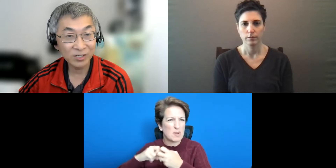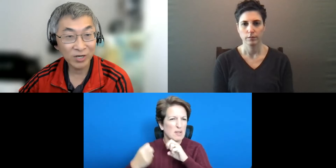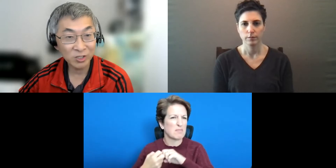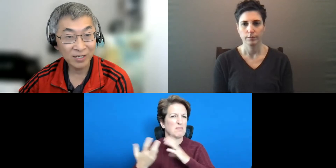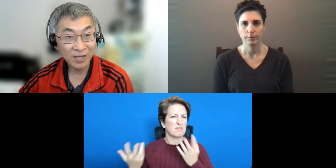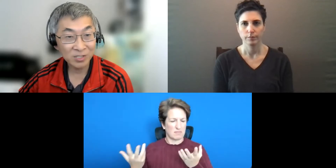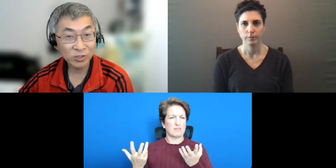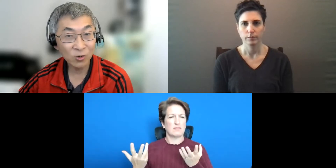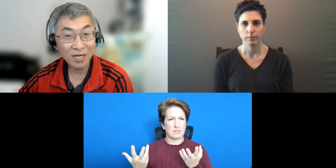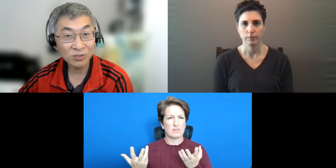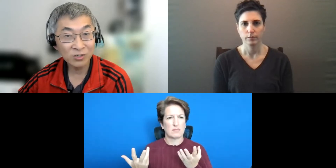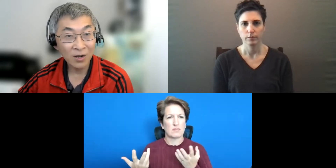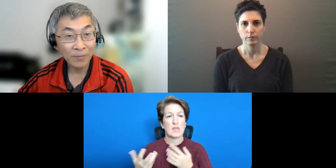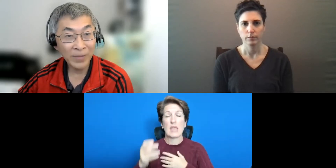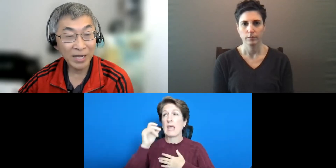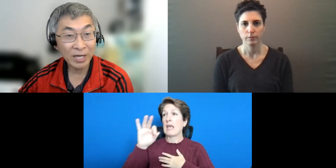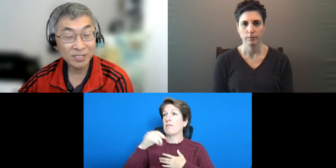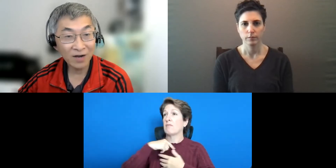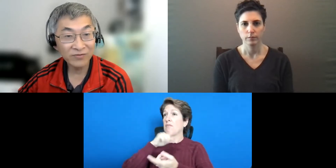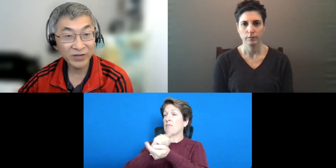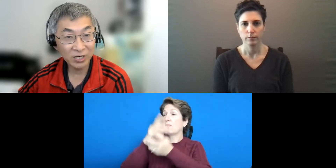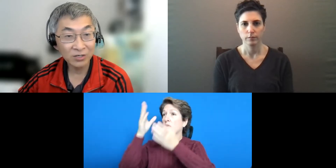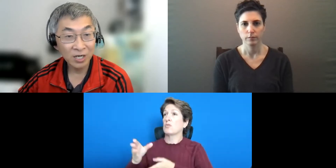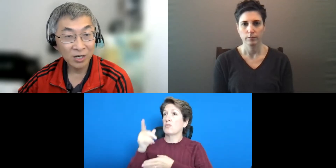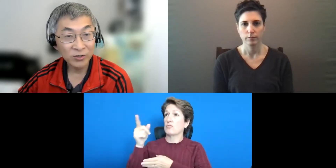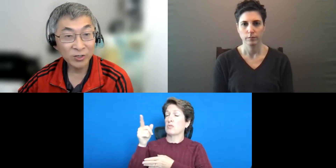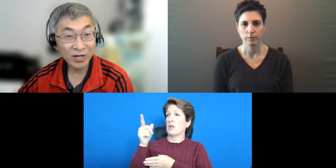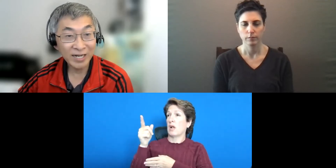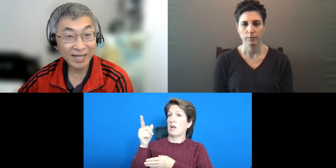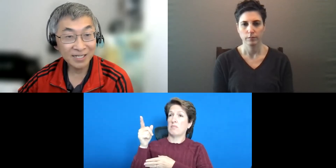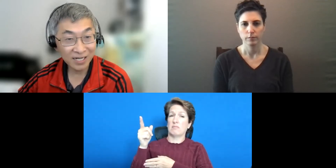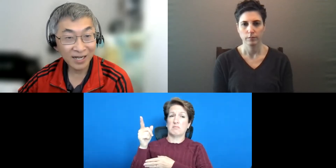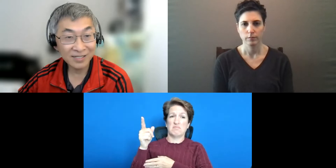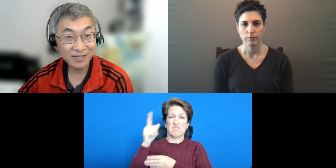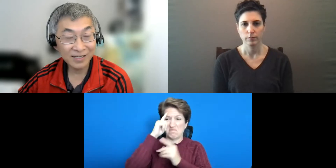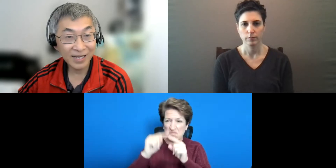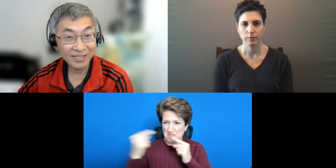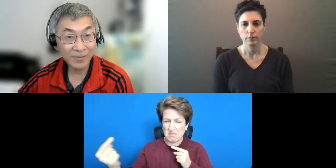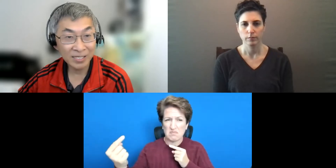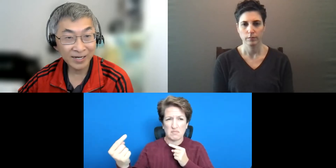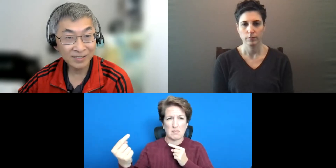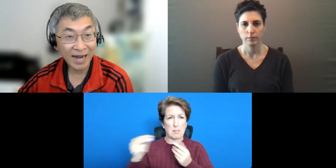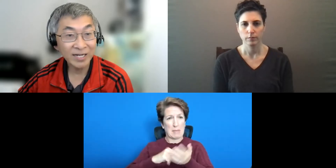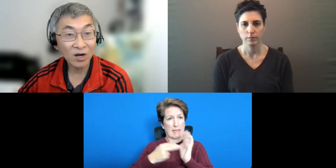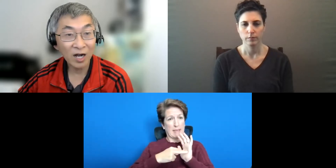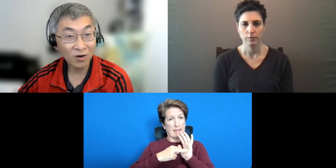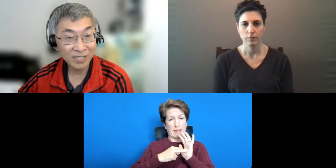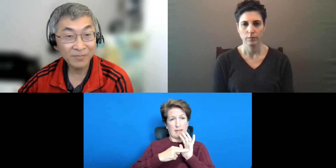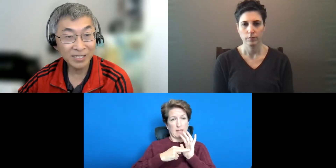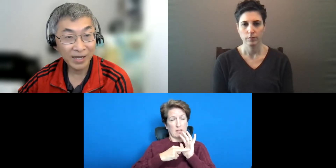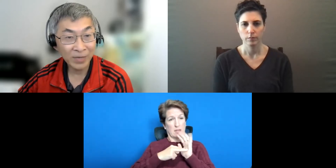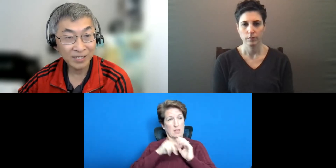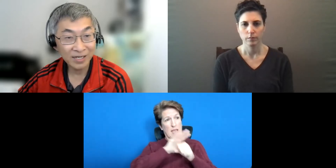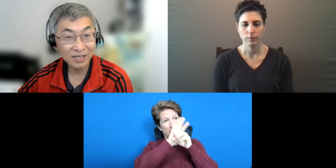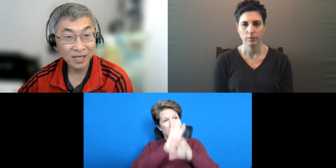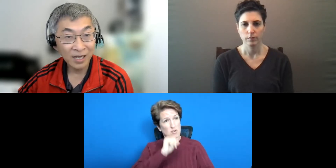to their situation, because you don't want to make yourself feel you are not as good as other ambassadors. I know all the